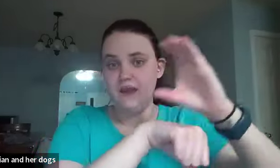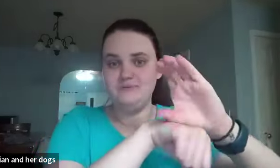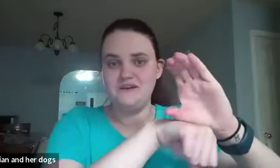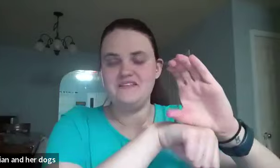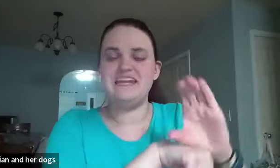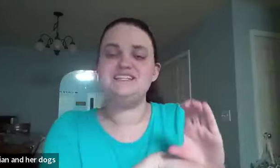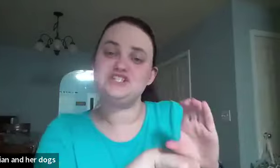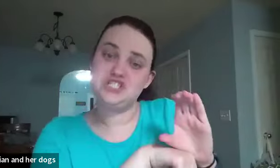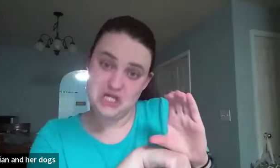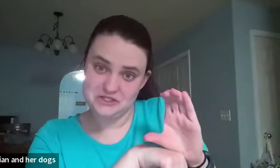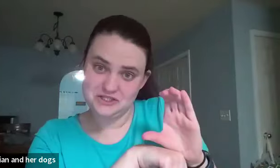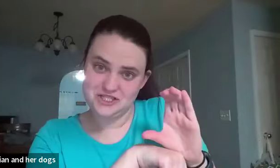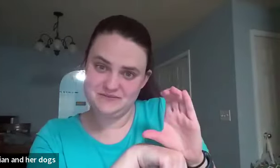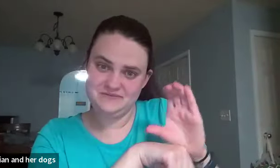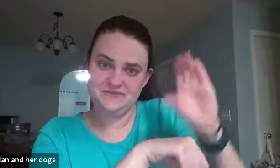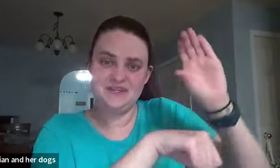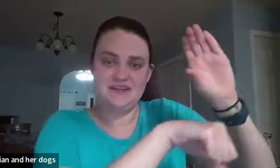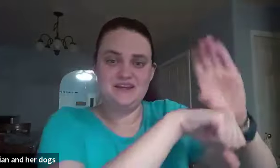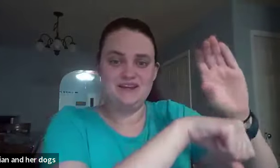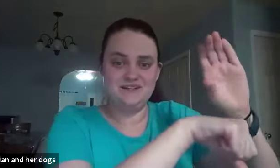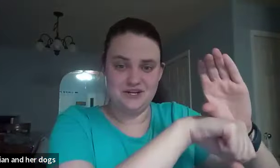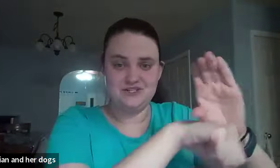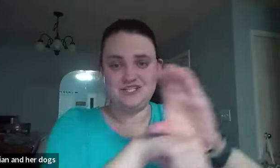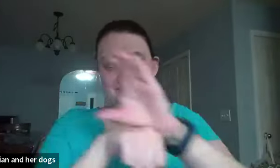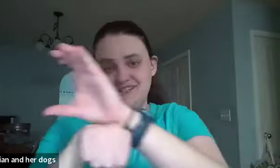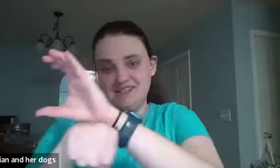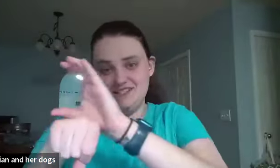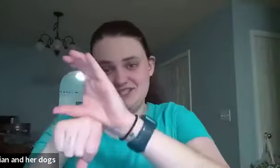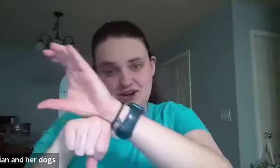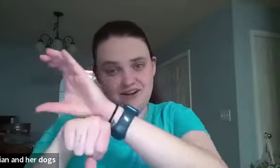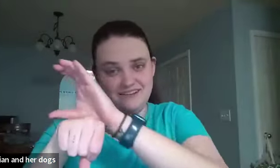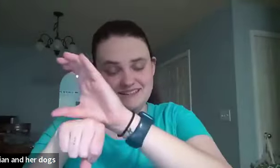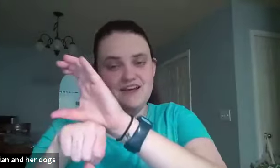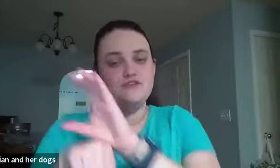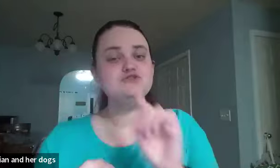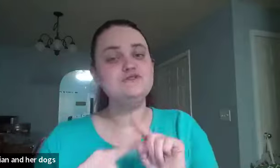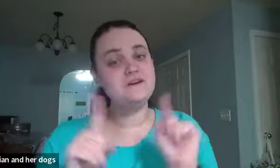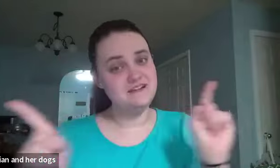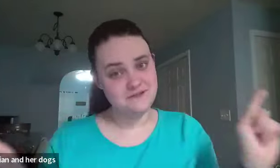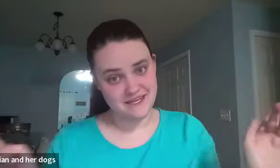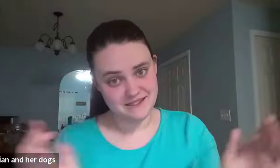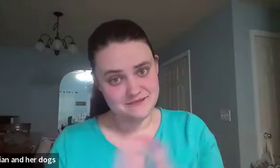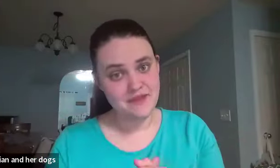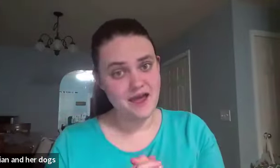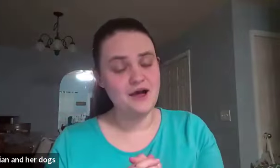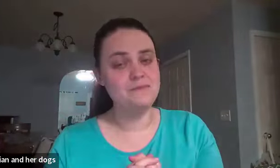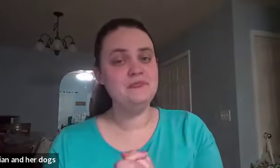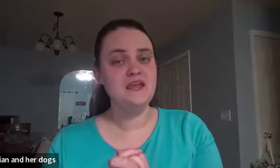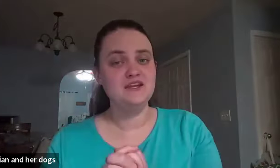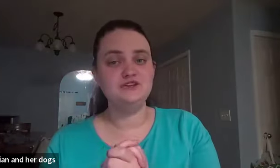tap, that is church. Church, chocolate. Those are 2 very different things. You